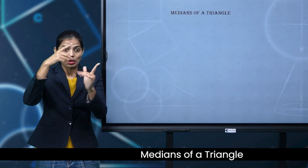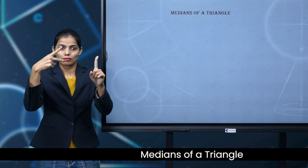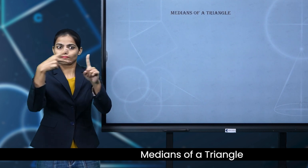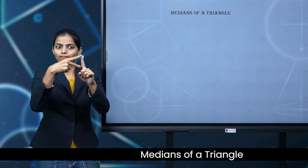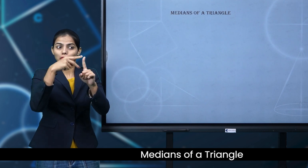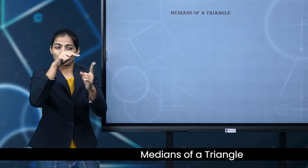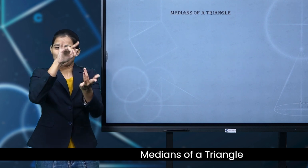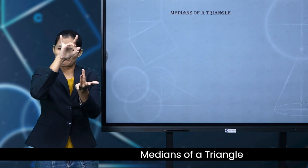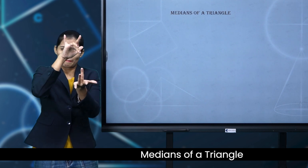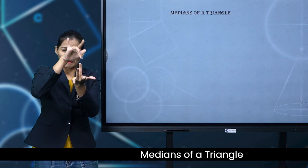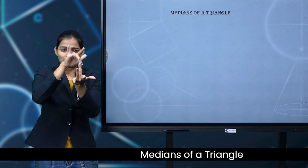triangle.